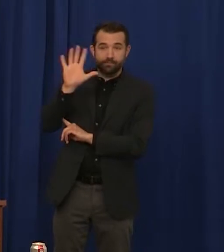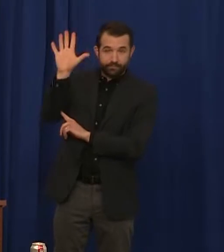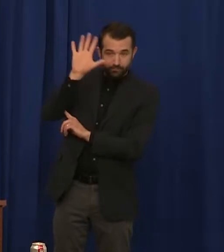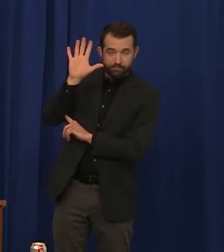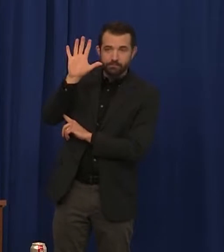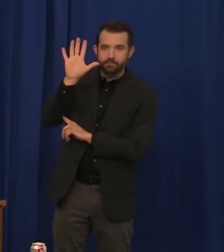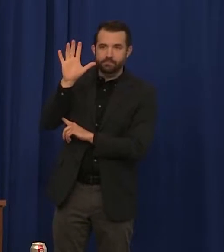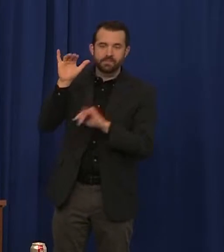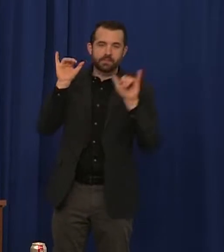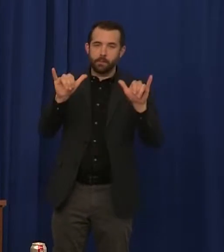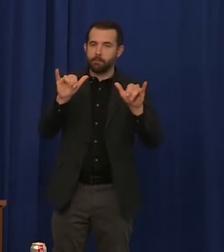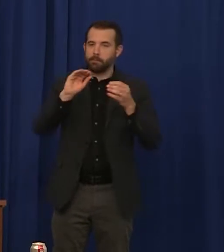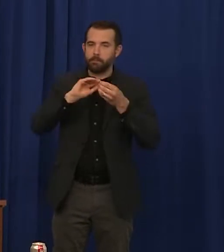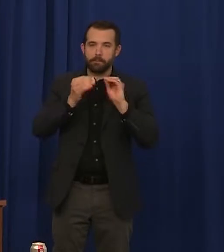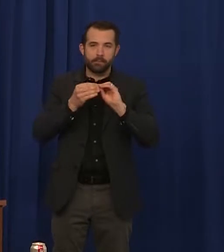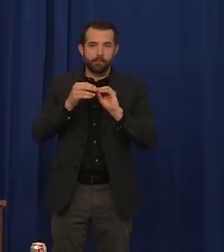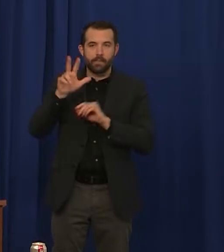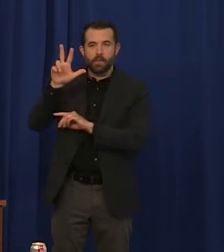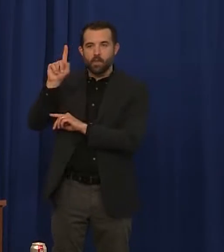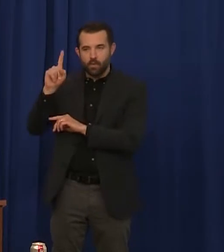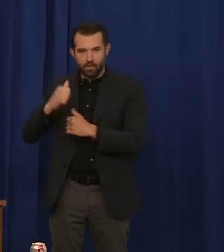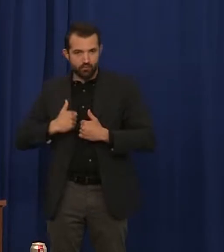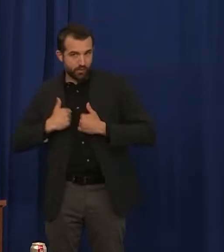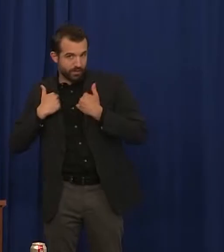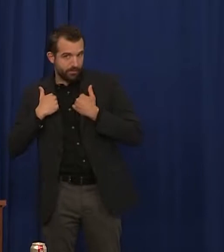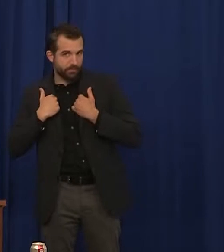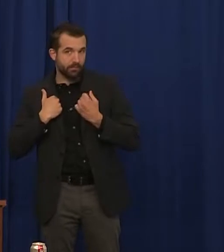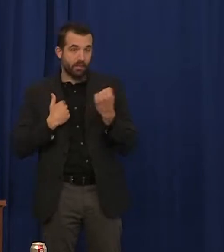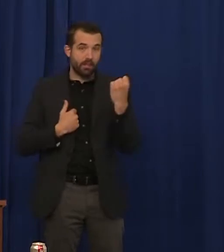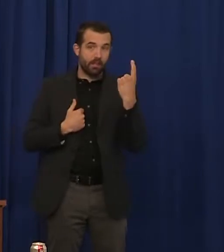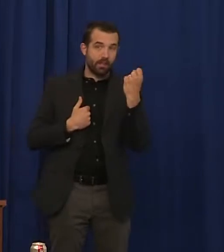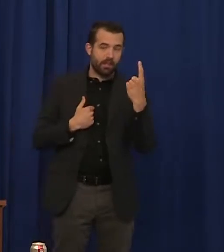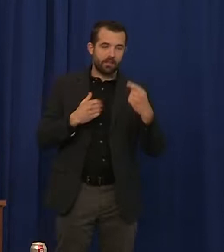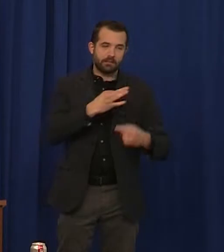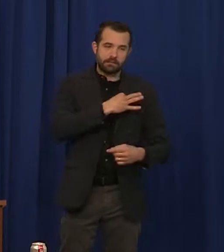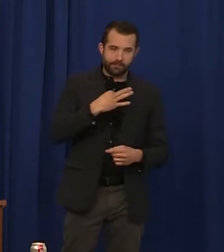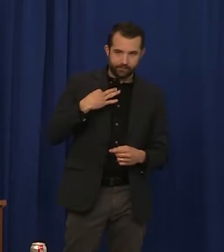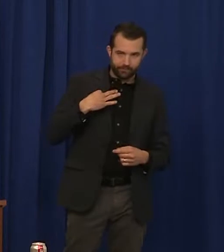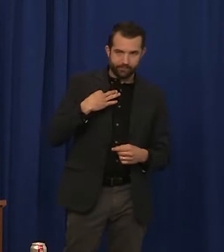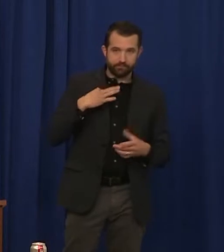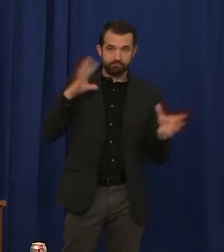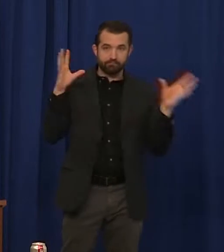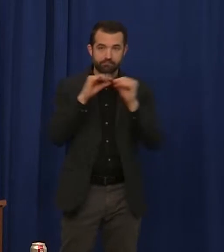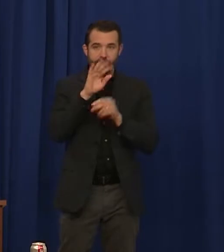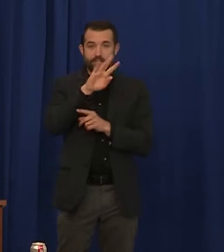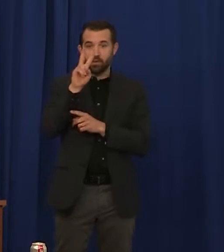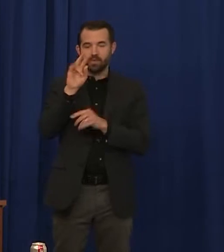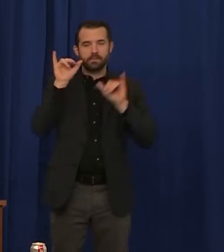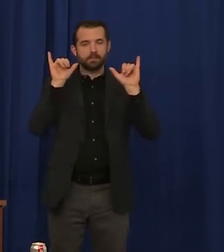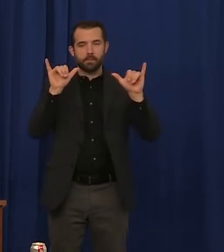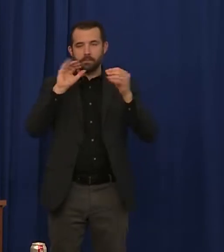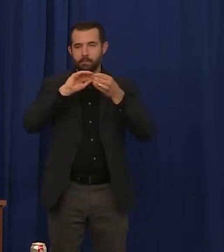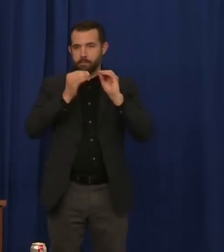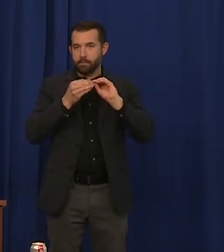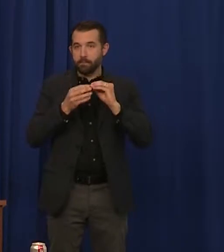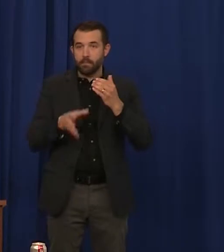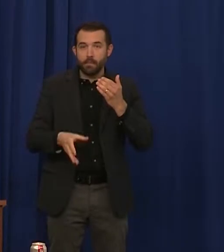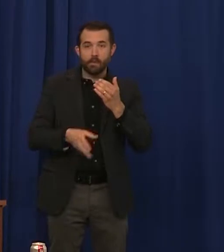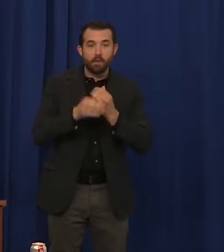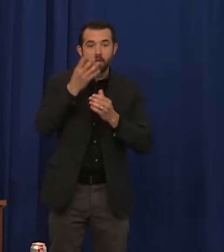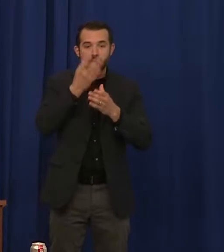no changes. 31 residents, 11 staff members for a total number of 42 and no additional deaths.